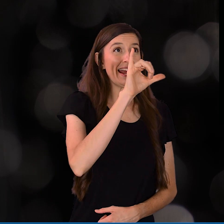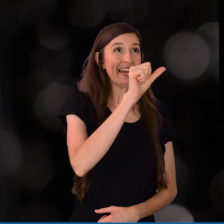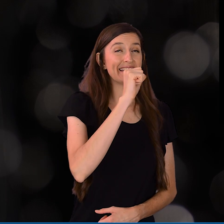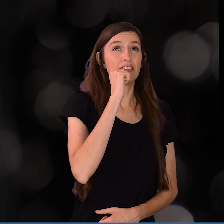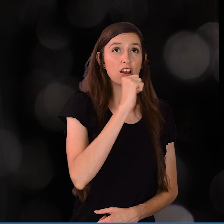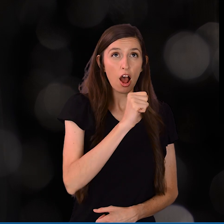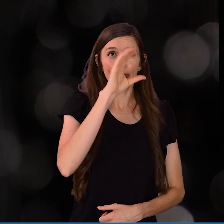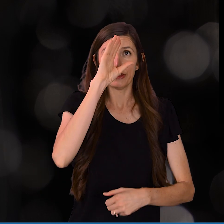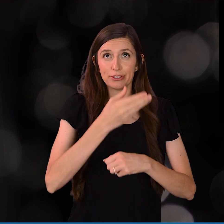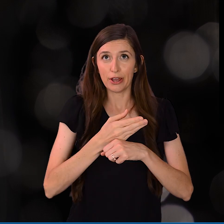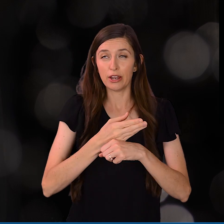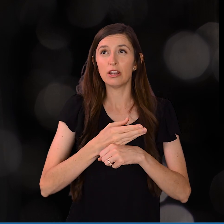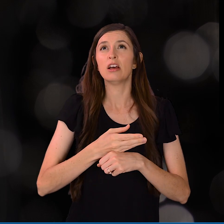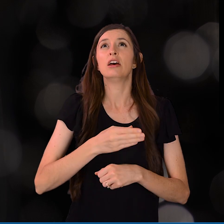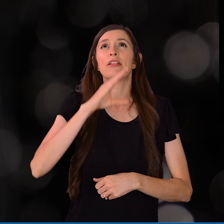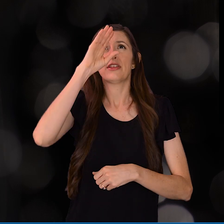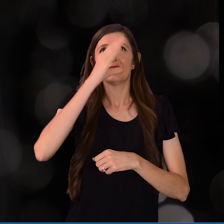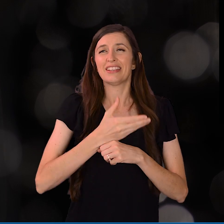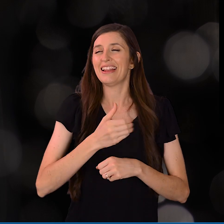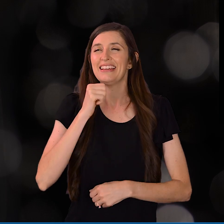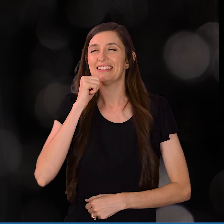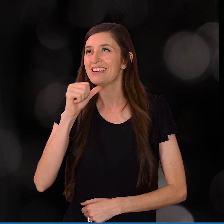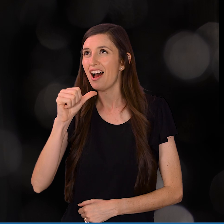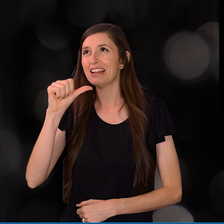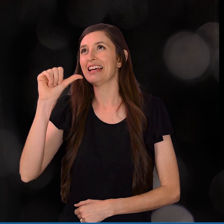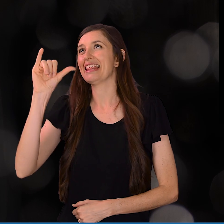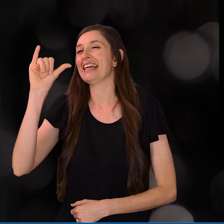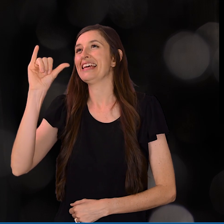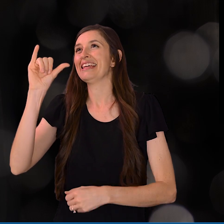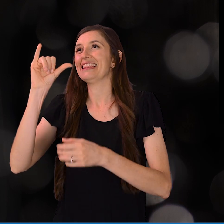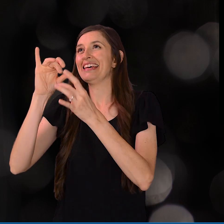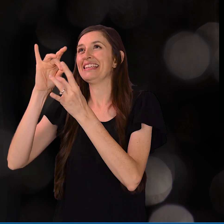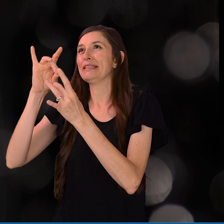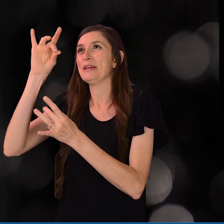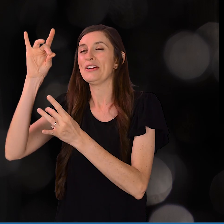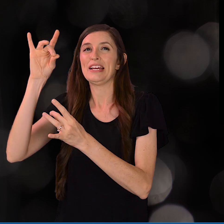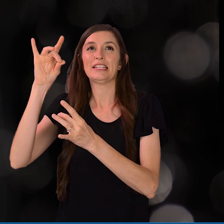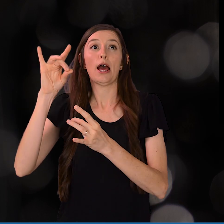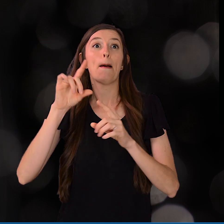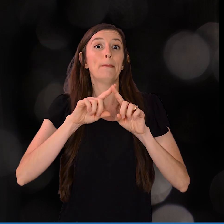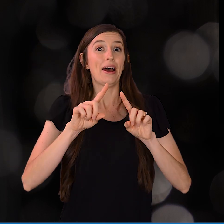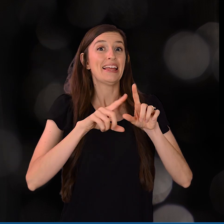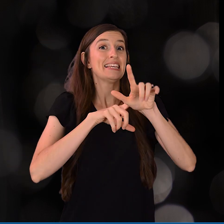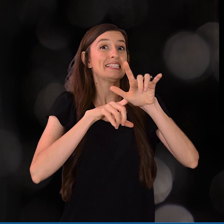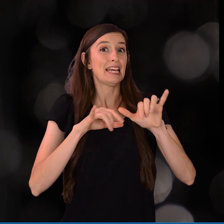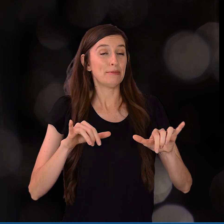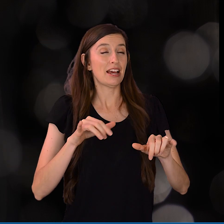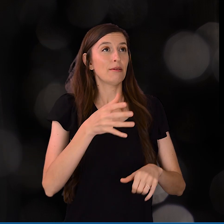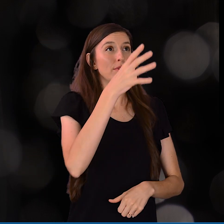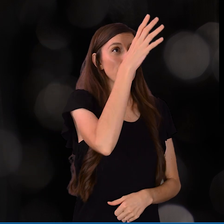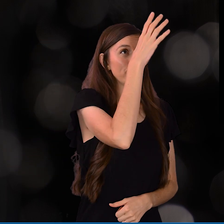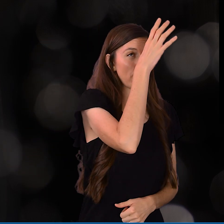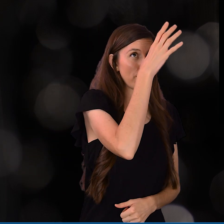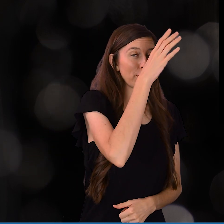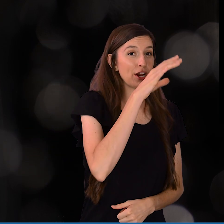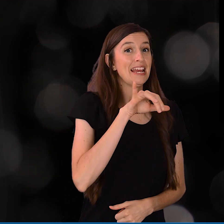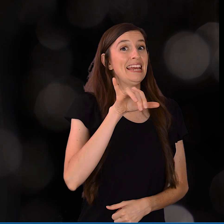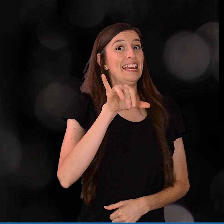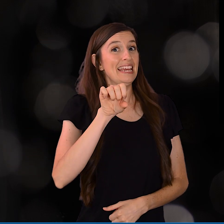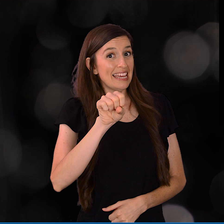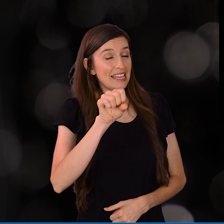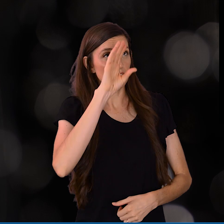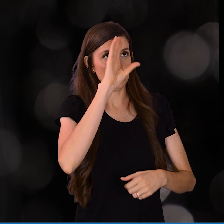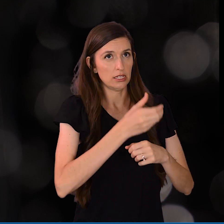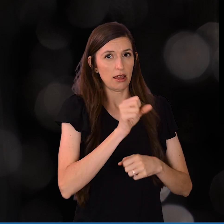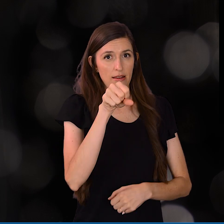the Spirit, and yet the Father is God, the Son is God, the Holy Spirit is God. So distinction, Father,